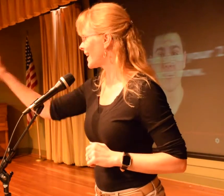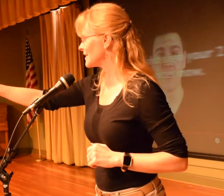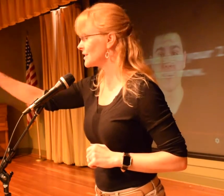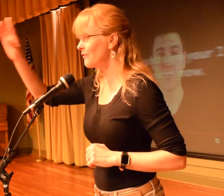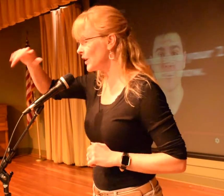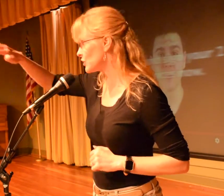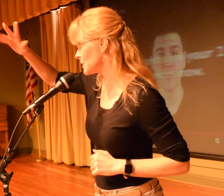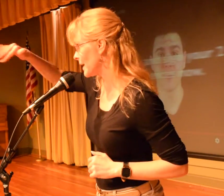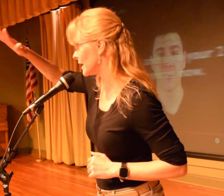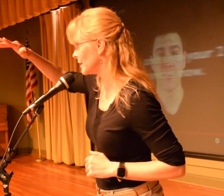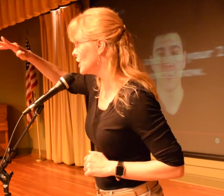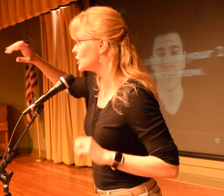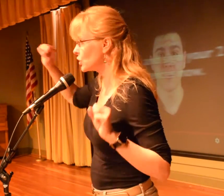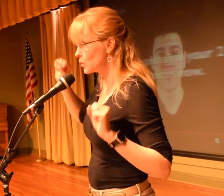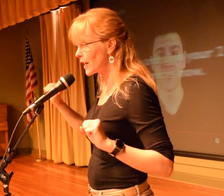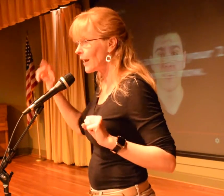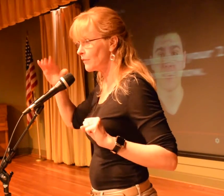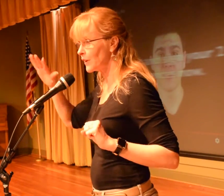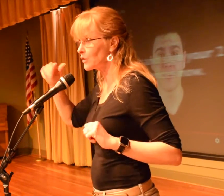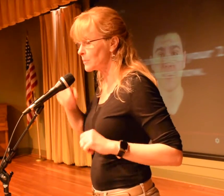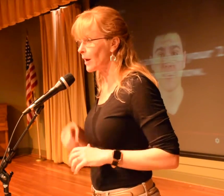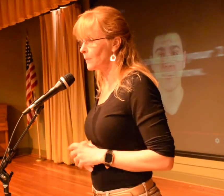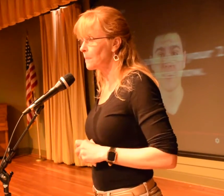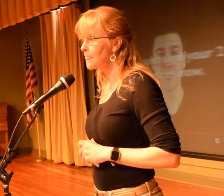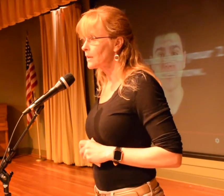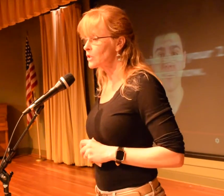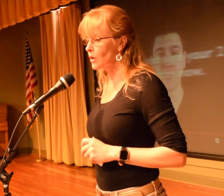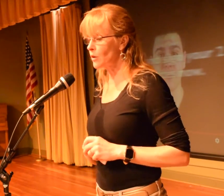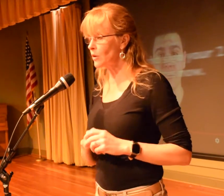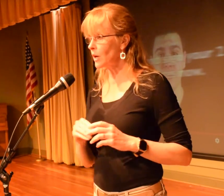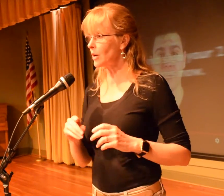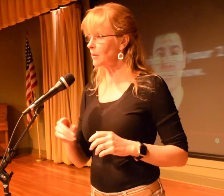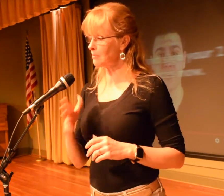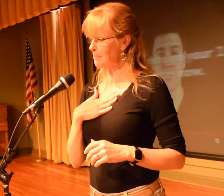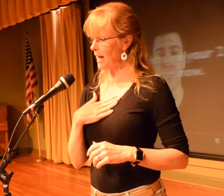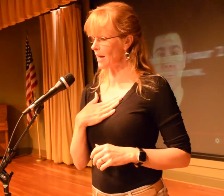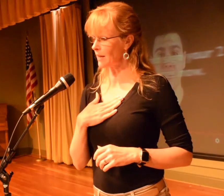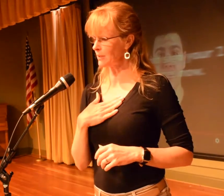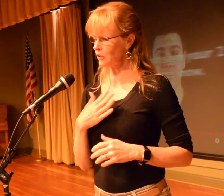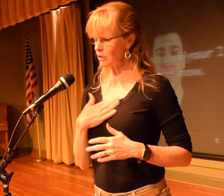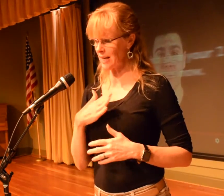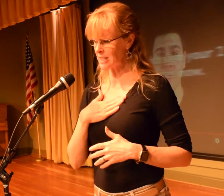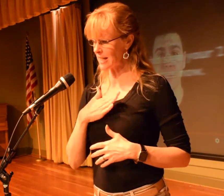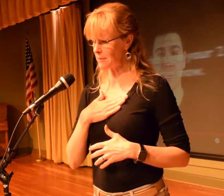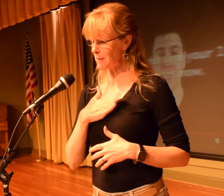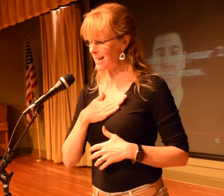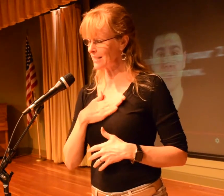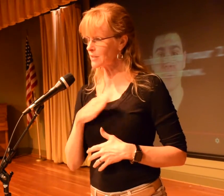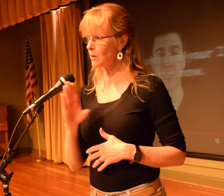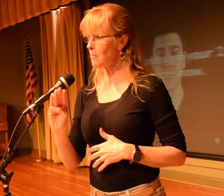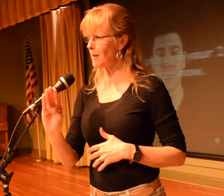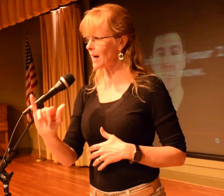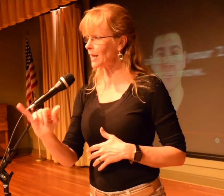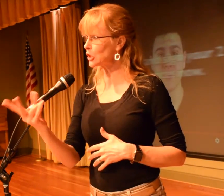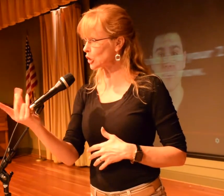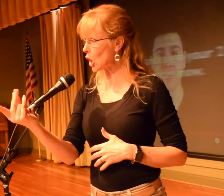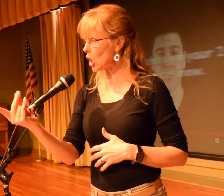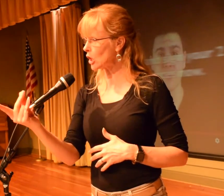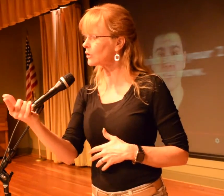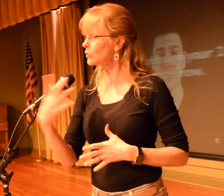Yes, finger spelling. So you can finger spell. So you don't know how to sign my. So my dog you